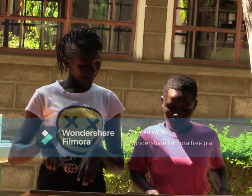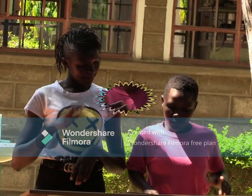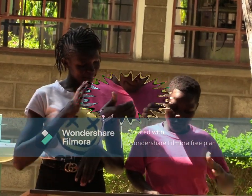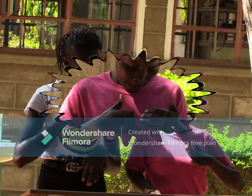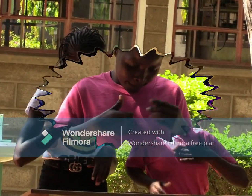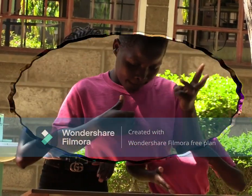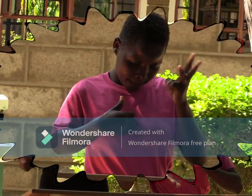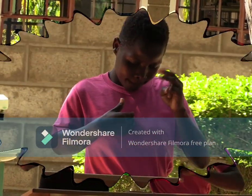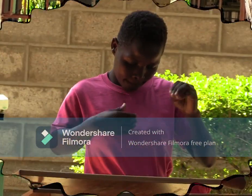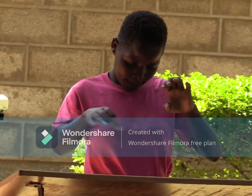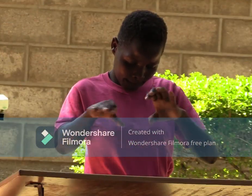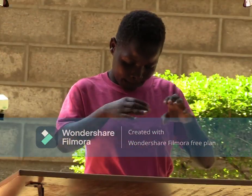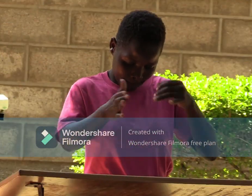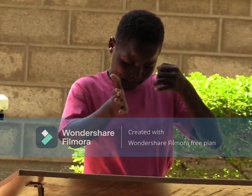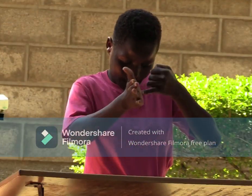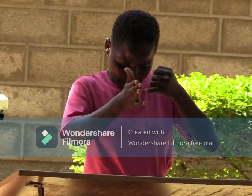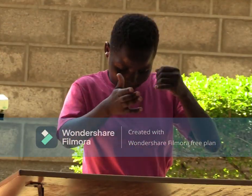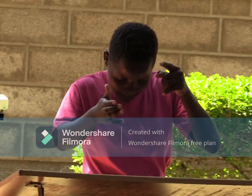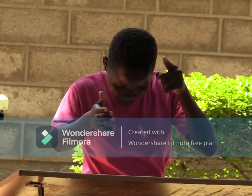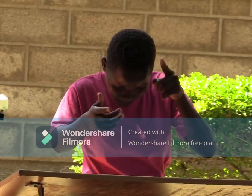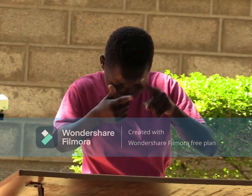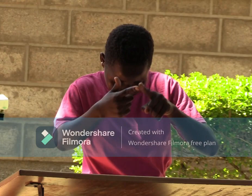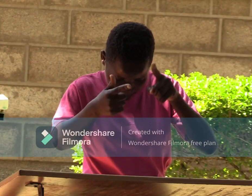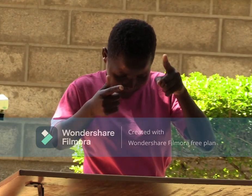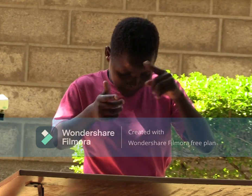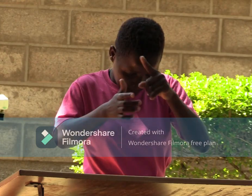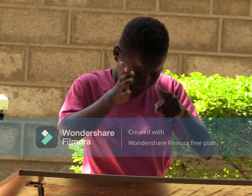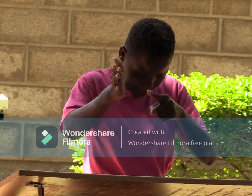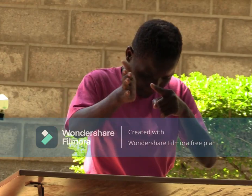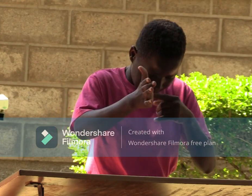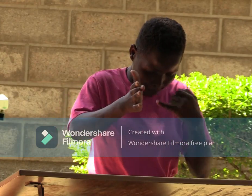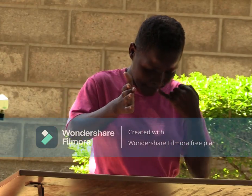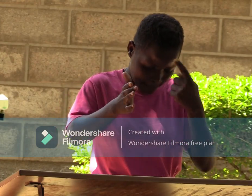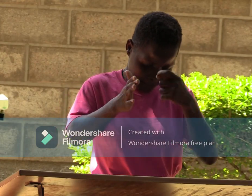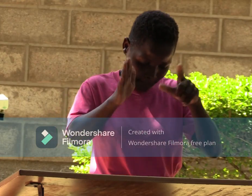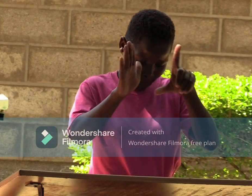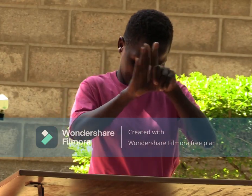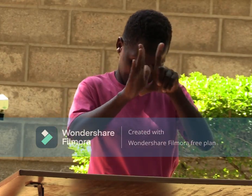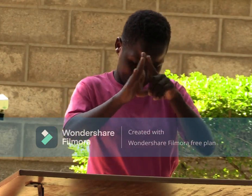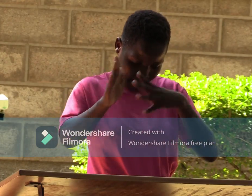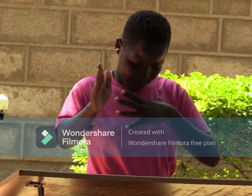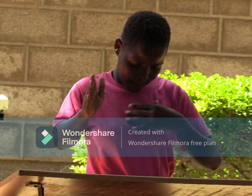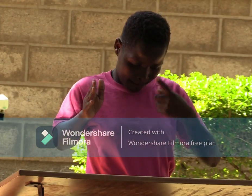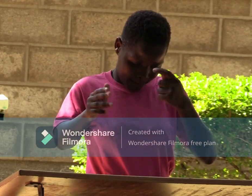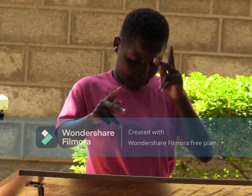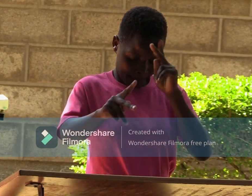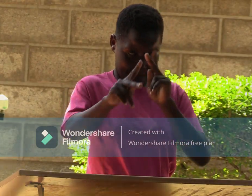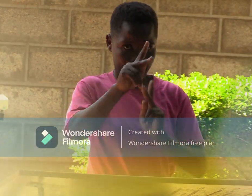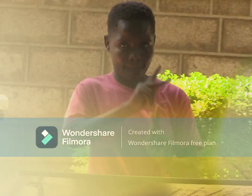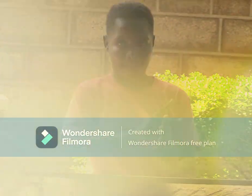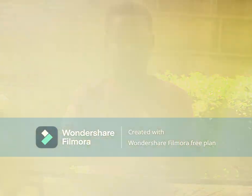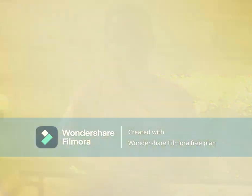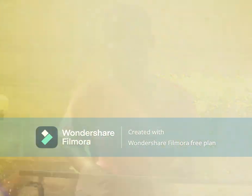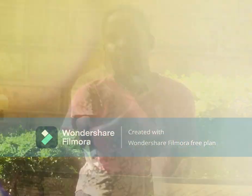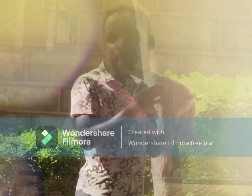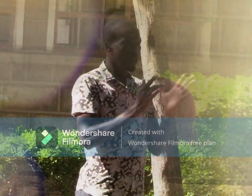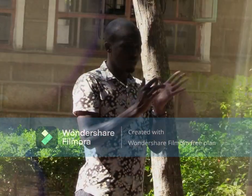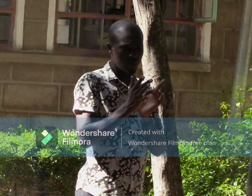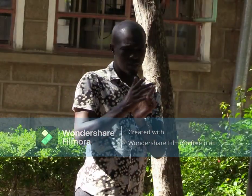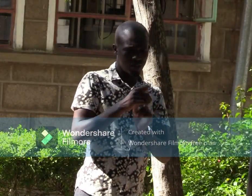students who have come specifically to come and train in KSL. And we also conduct a regular KSL